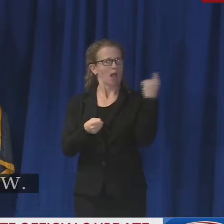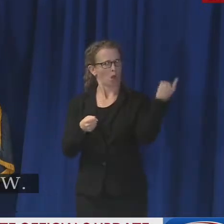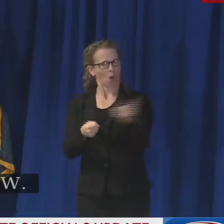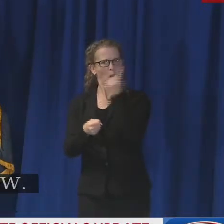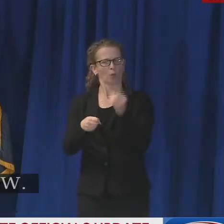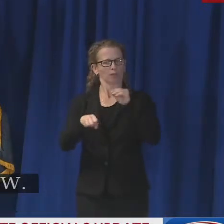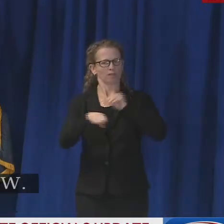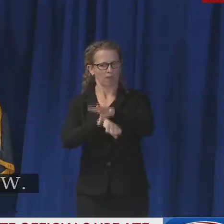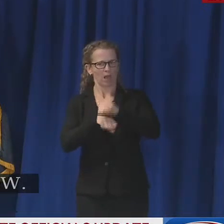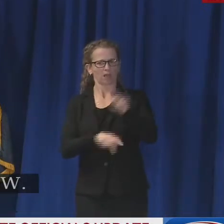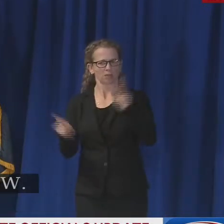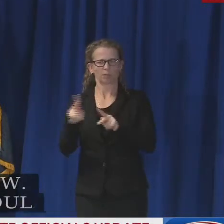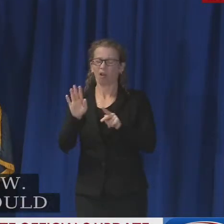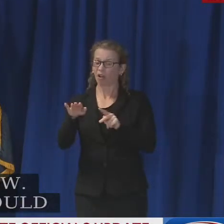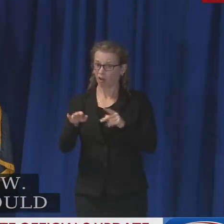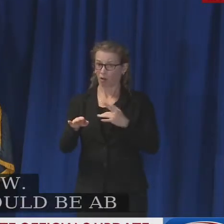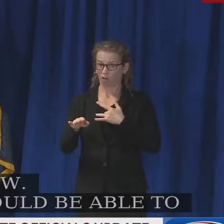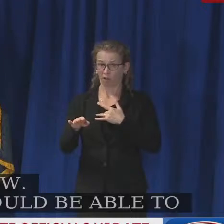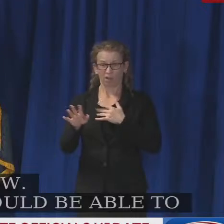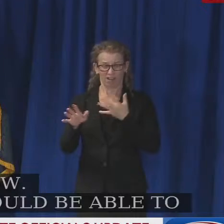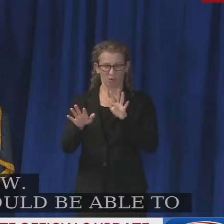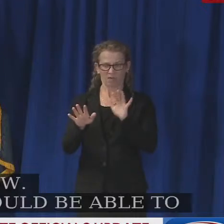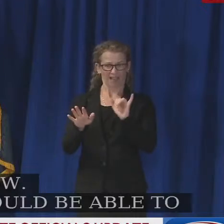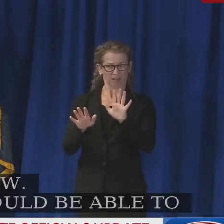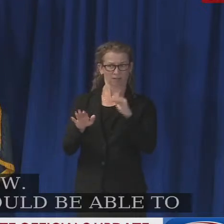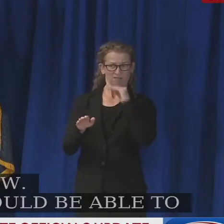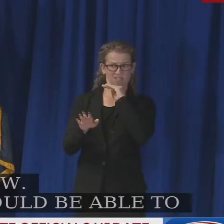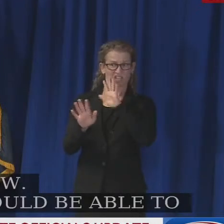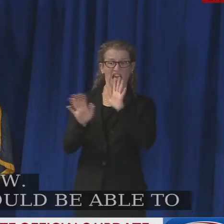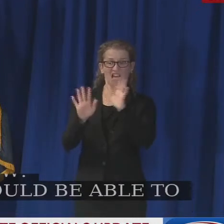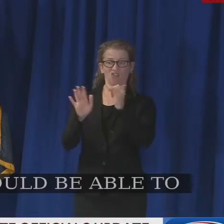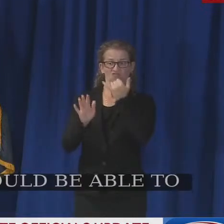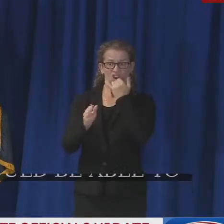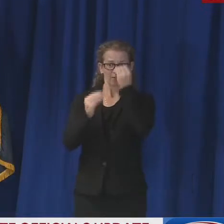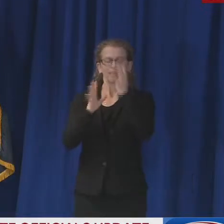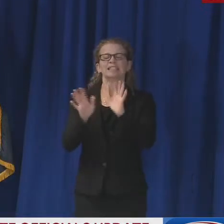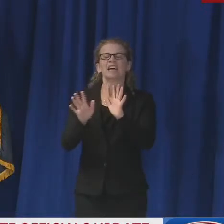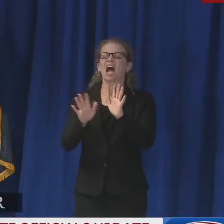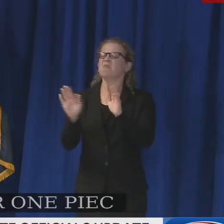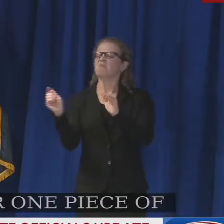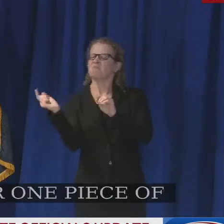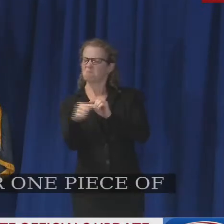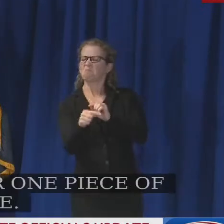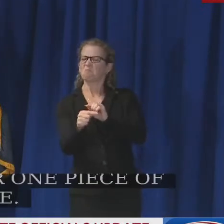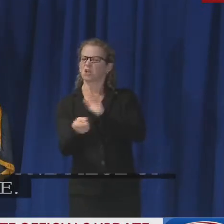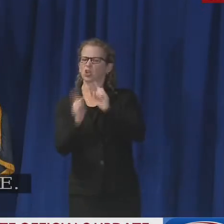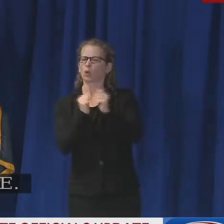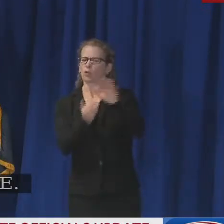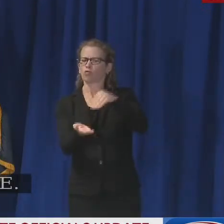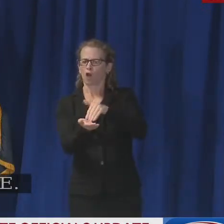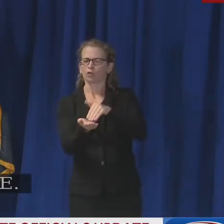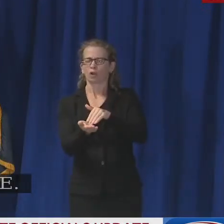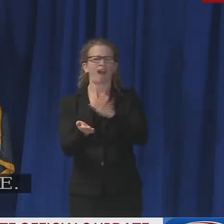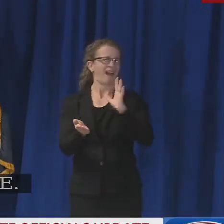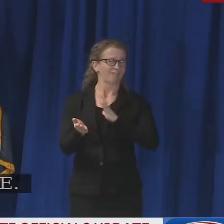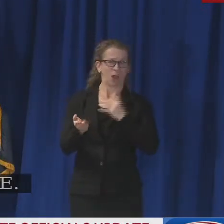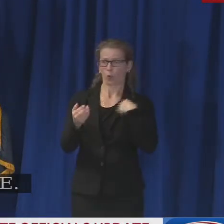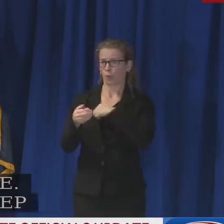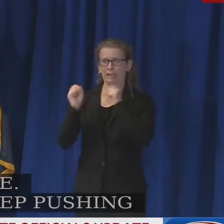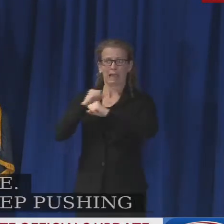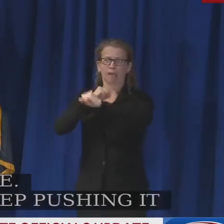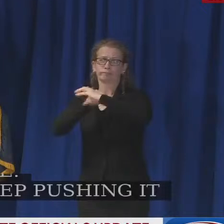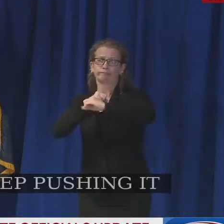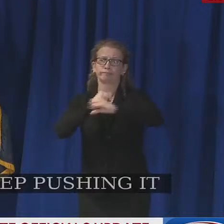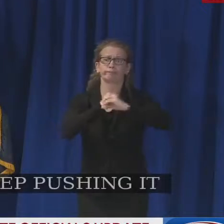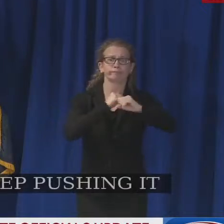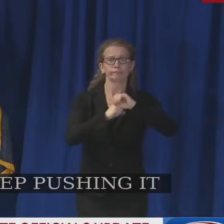give. I mean, I think we can keep, you know, we're going to keep pushing it, you know, as best we can, whether it's social media ads and television ads and just good information